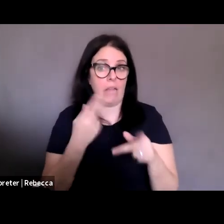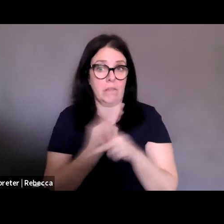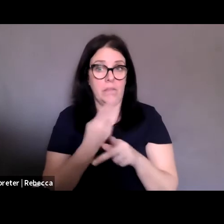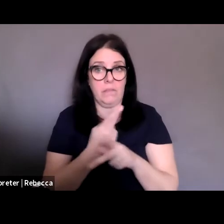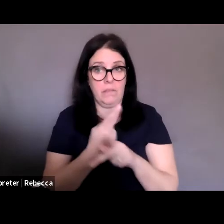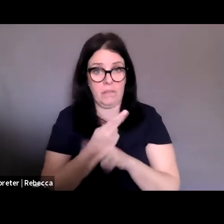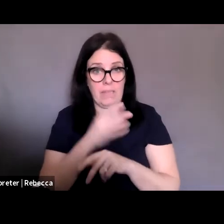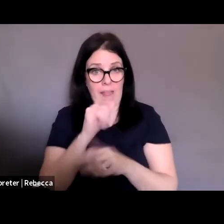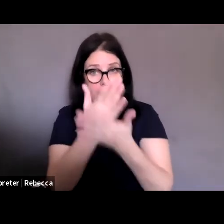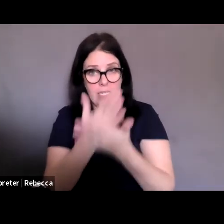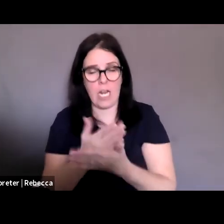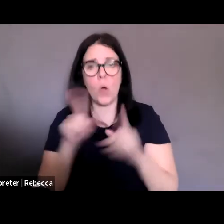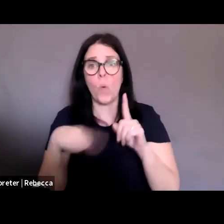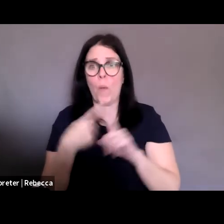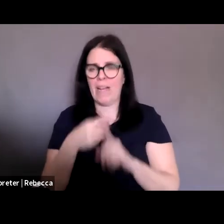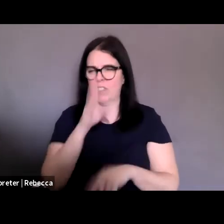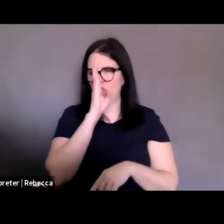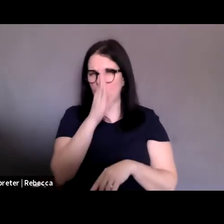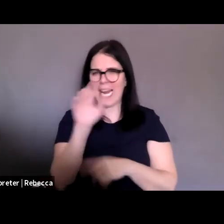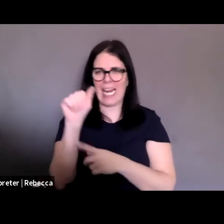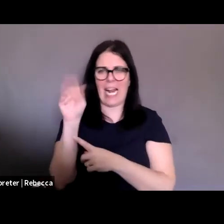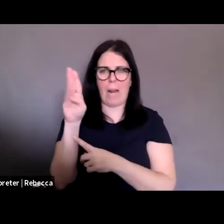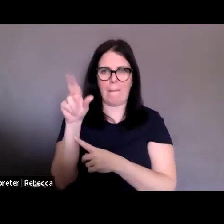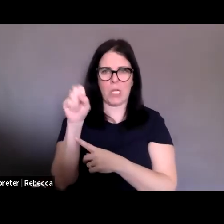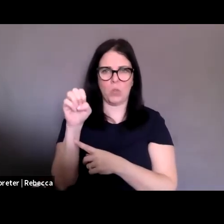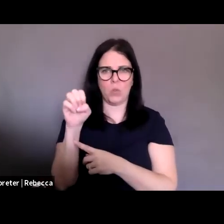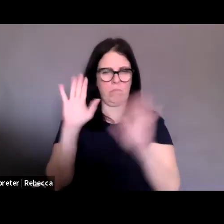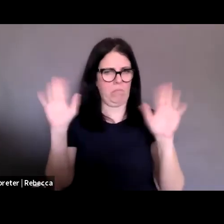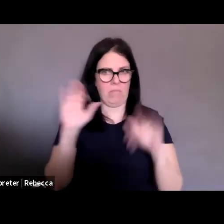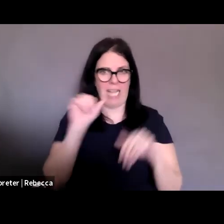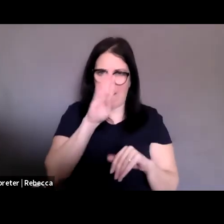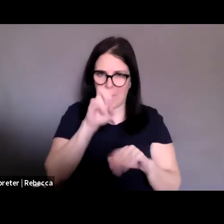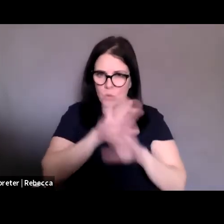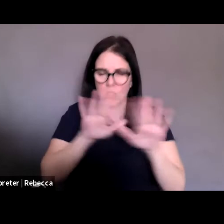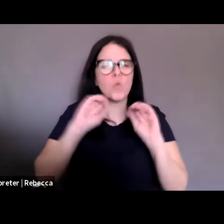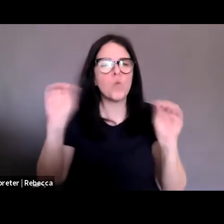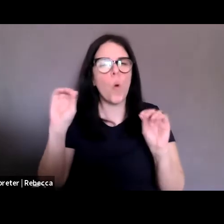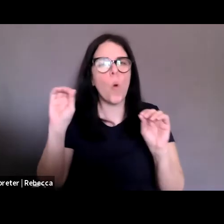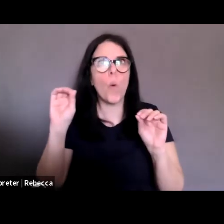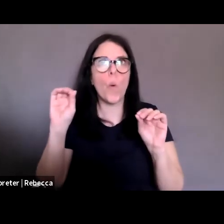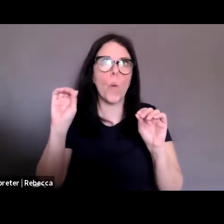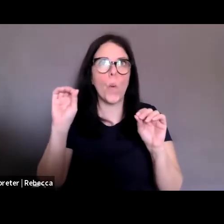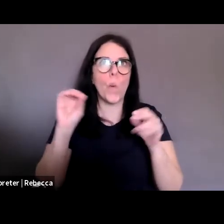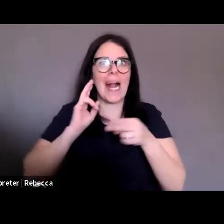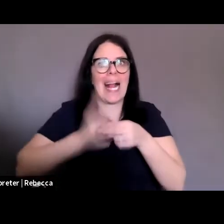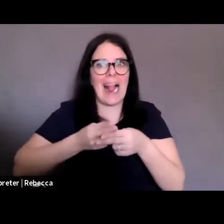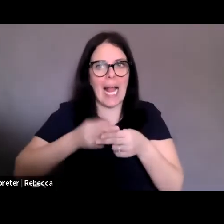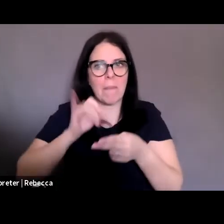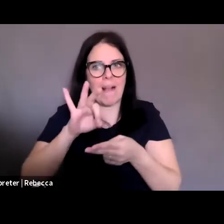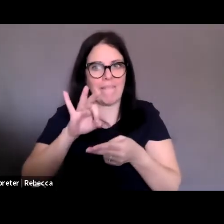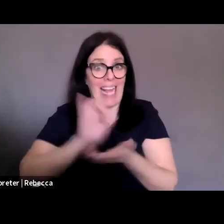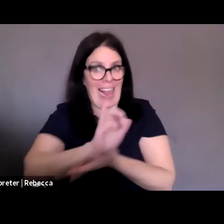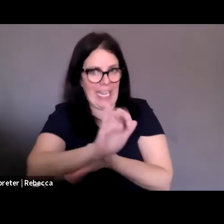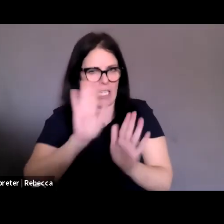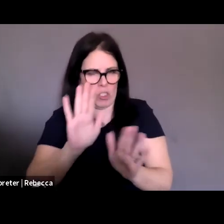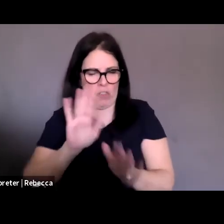it's a pure abuse case, in the sense that there's no alienation claim as far as we could tell from the opinions that we were coding. And even in